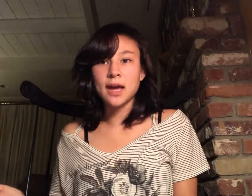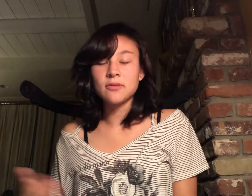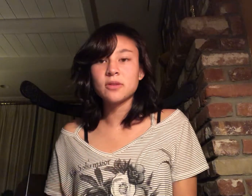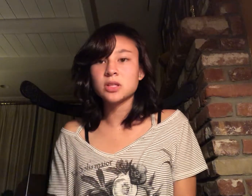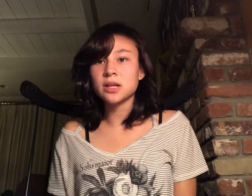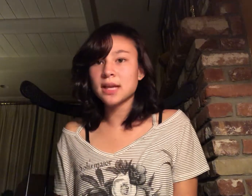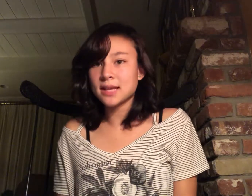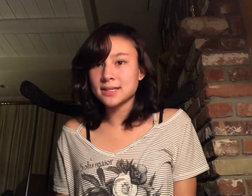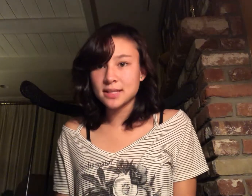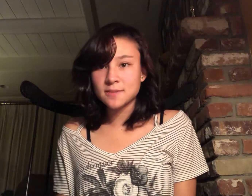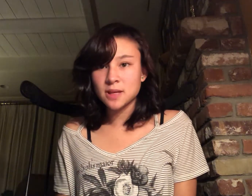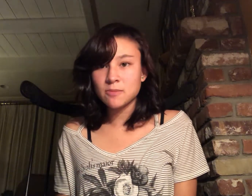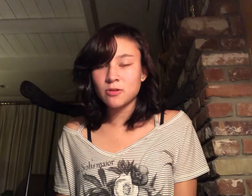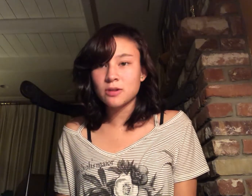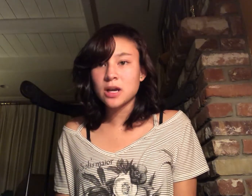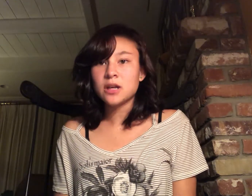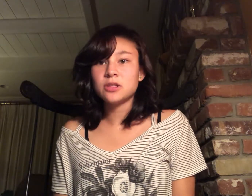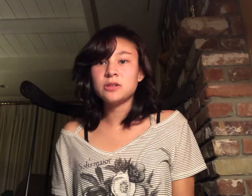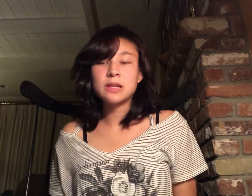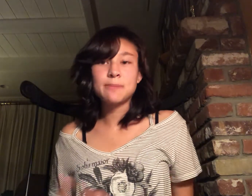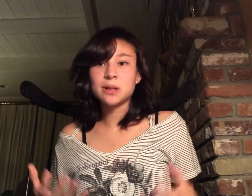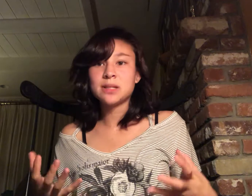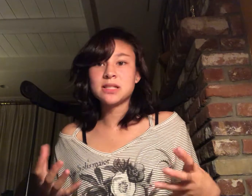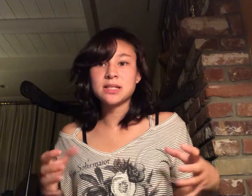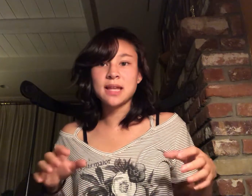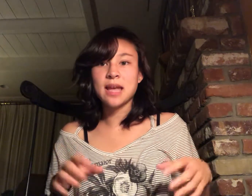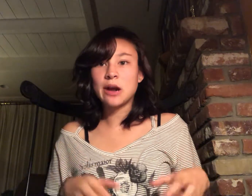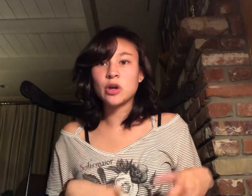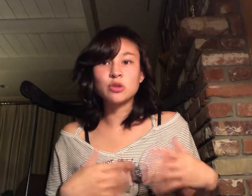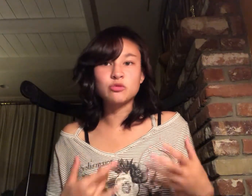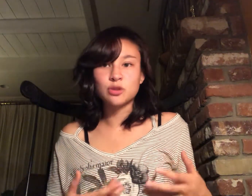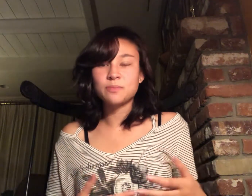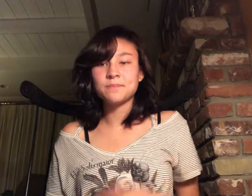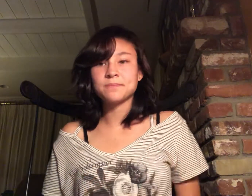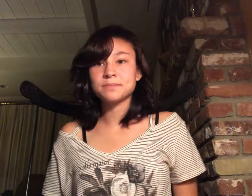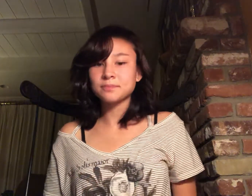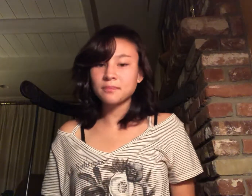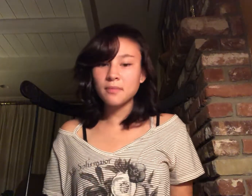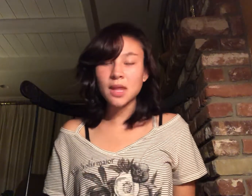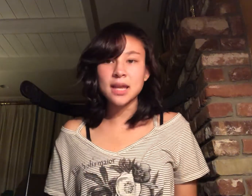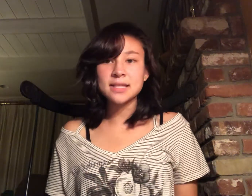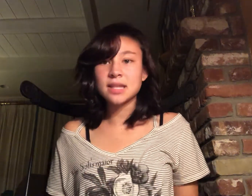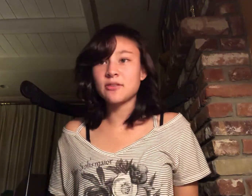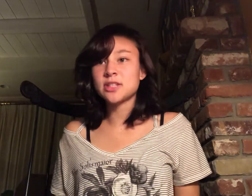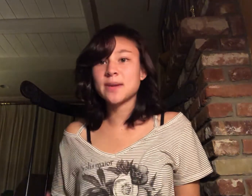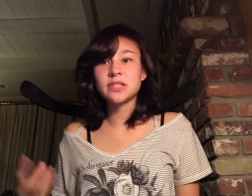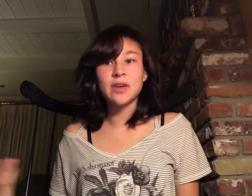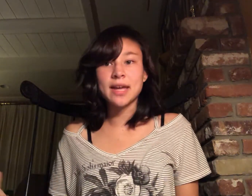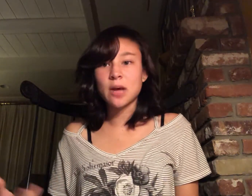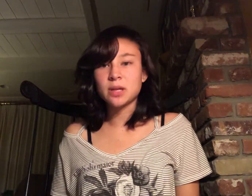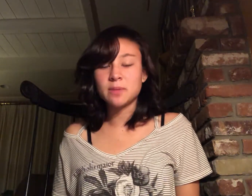2 to 5. Starting at 6 people, you typically just say our group instead of specifying how many